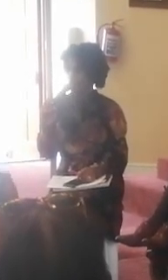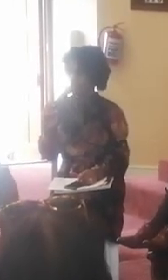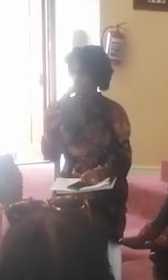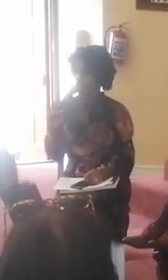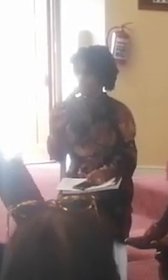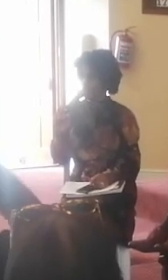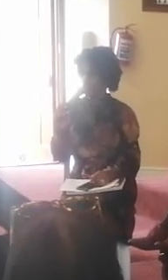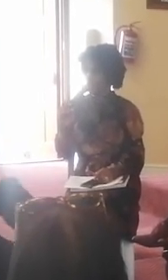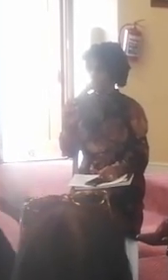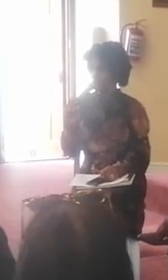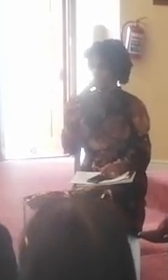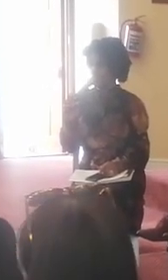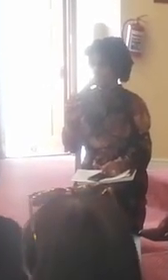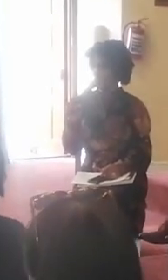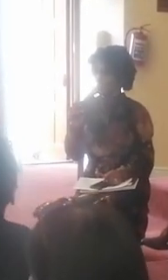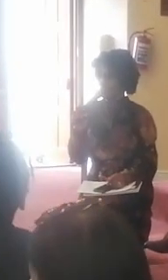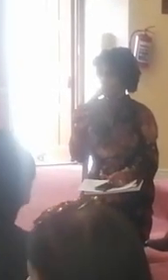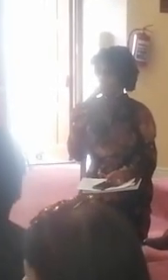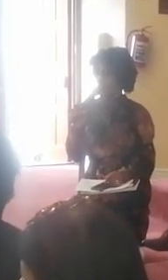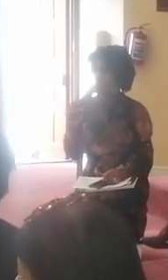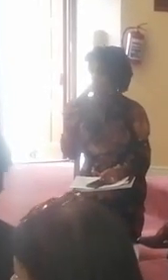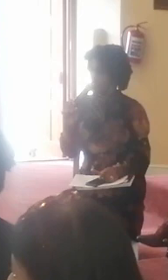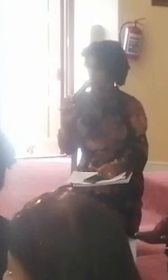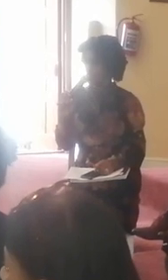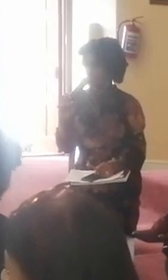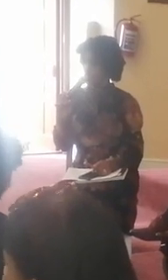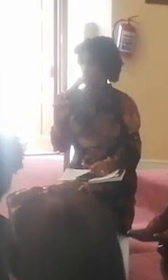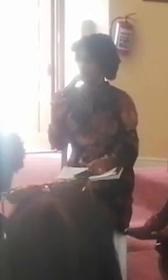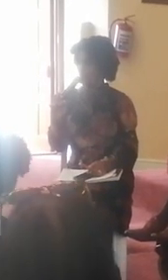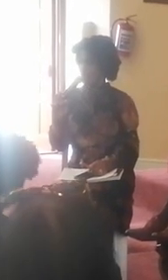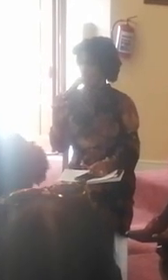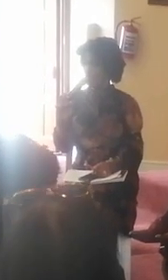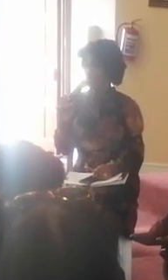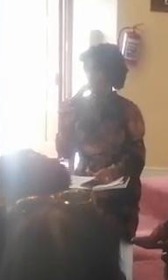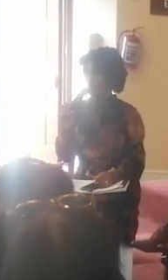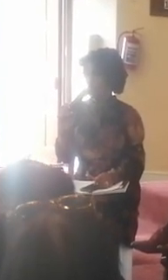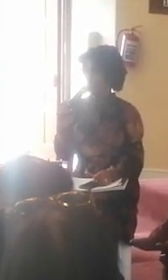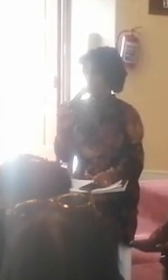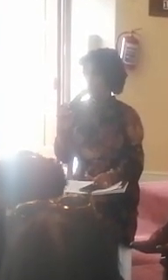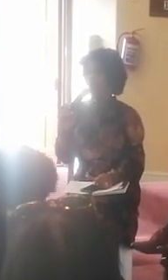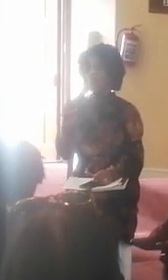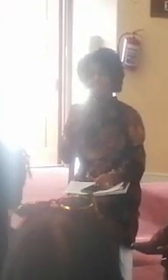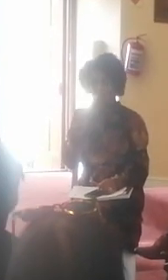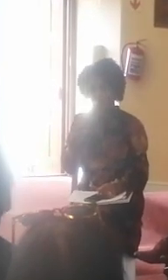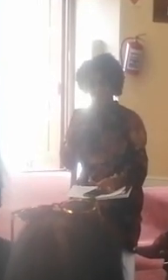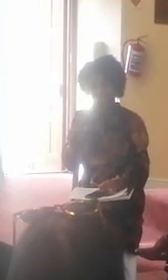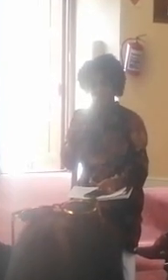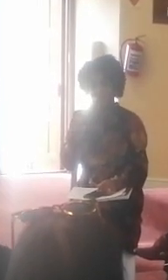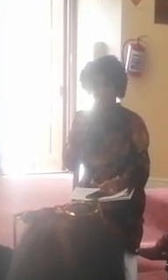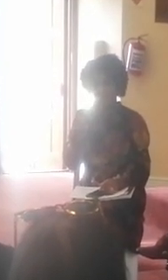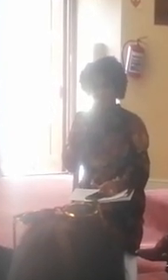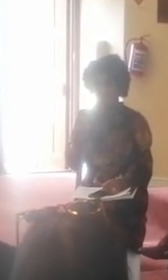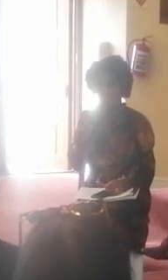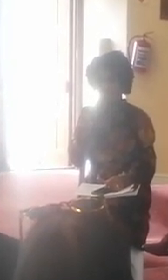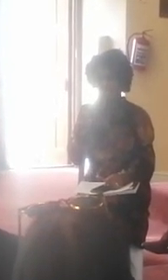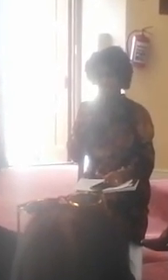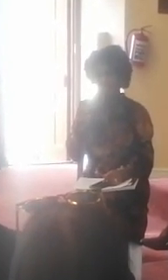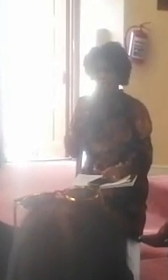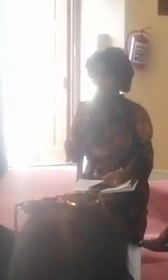verse, right? Who sinned, this man or his parents?